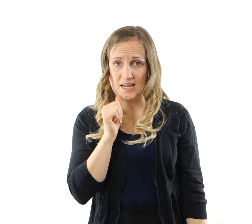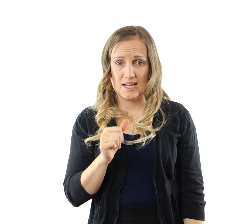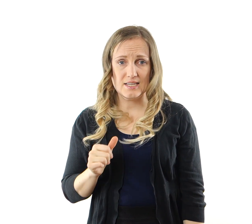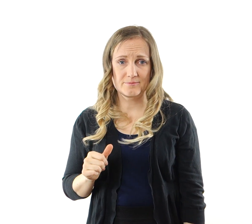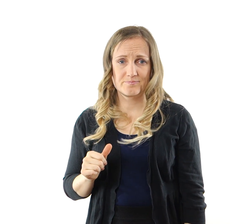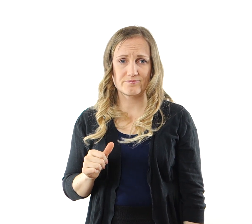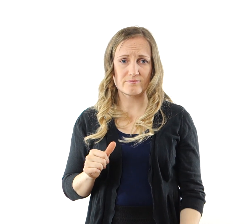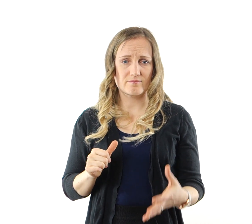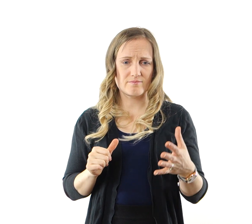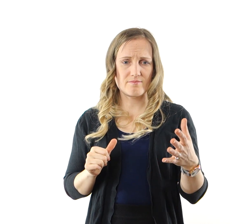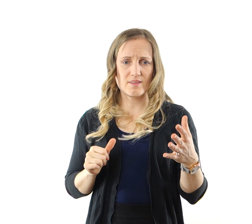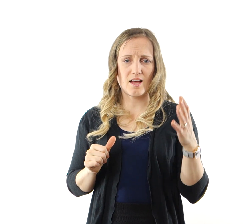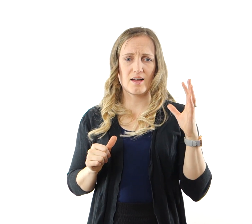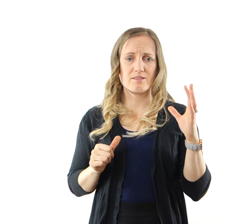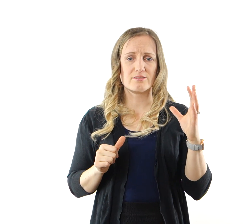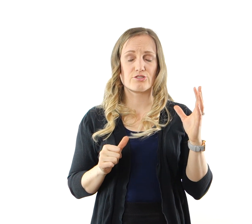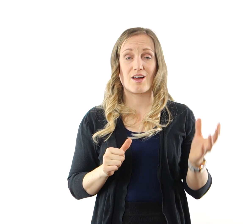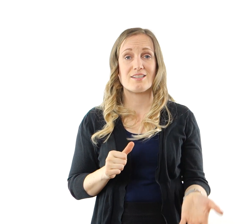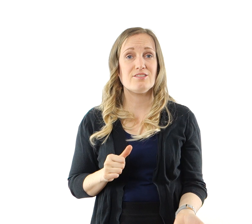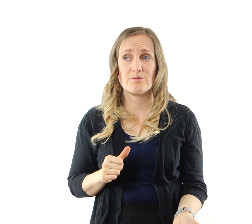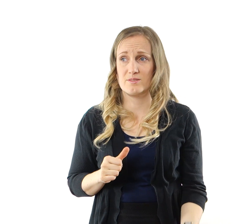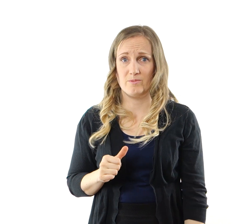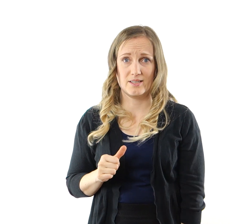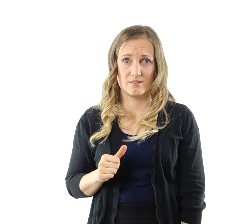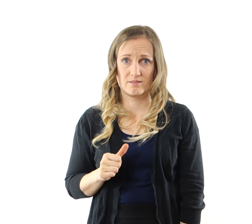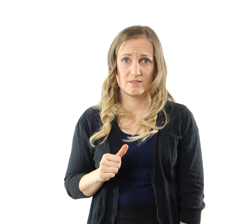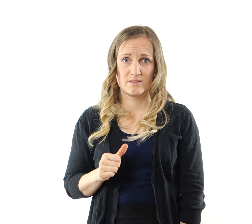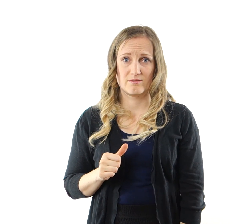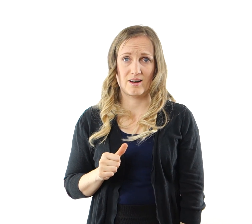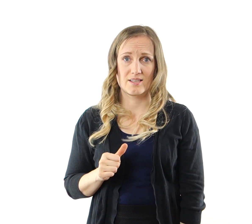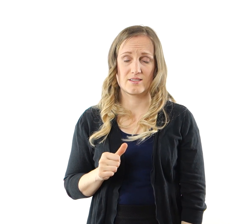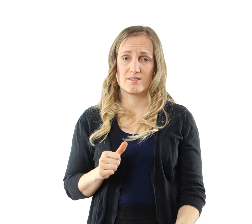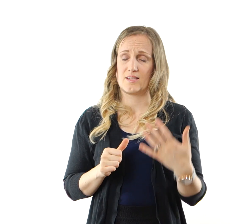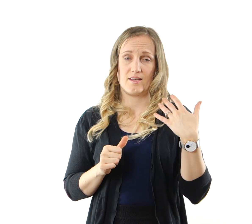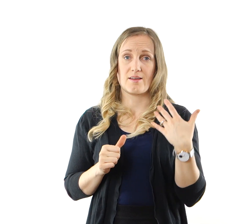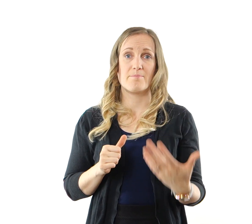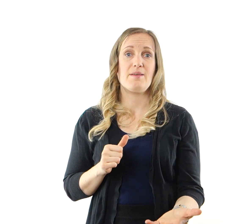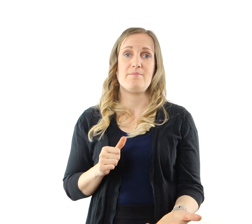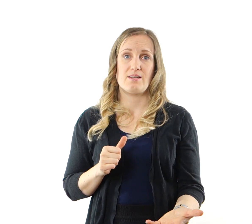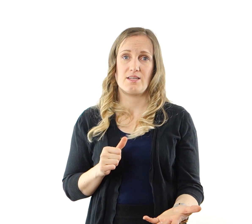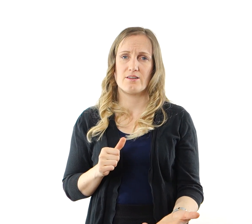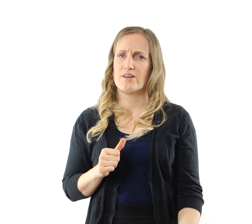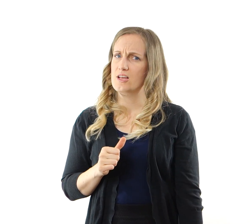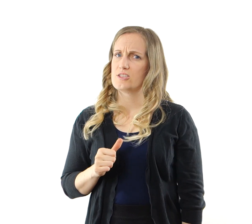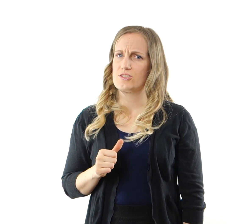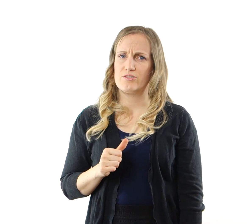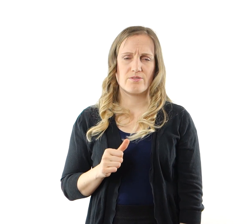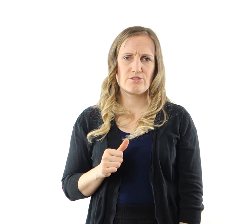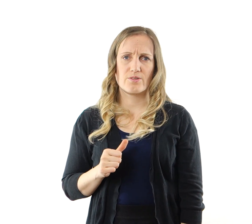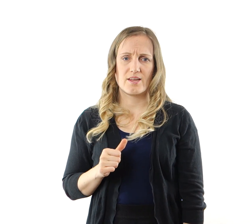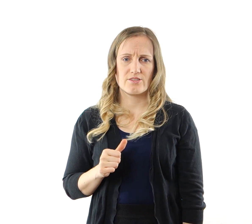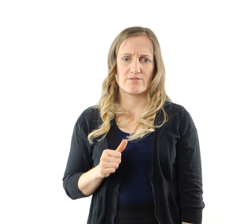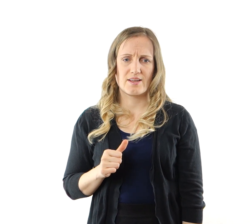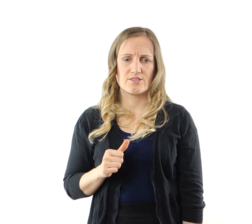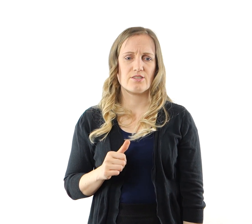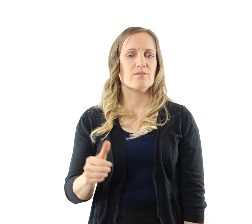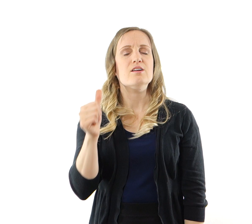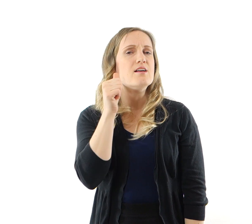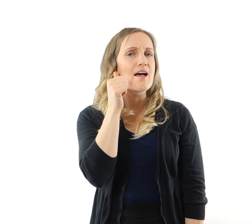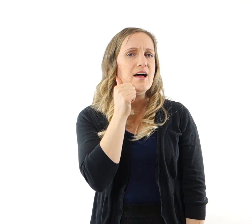day I'll try to do as will, right? This is like a commitment here. So you can show that in your face too.